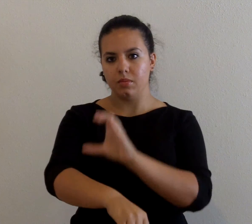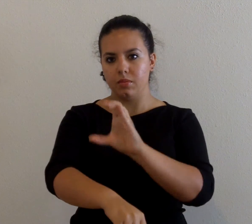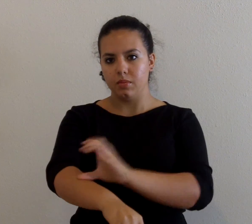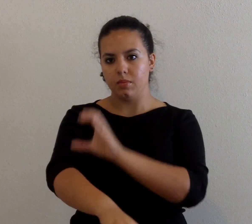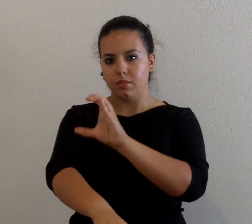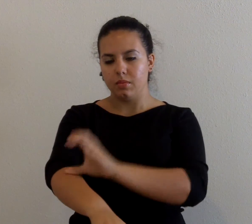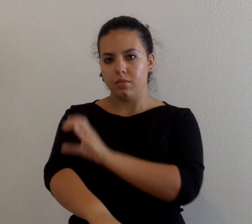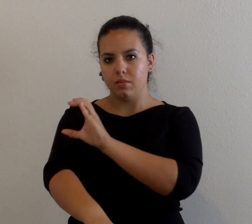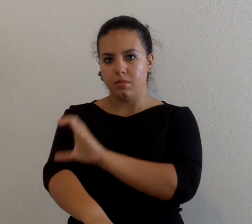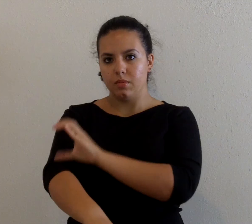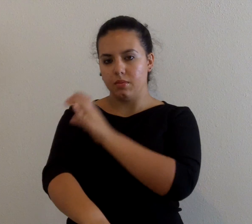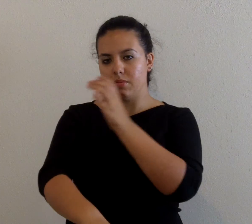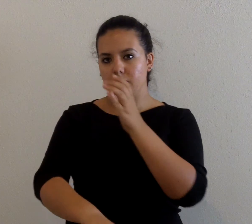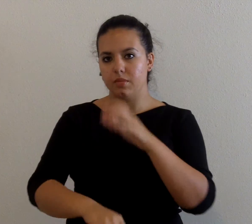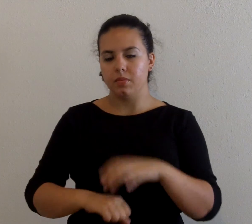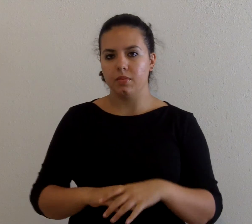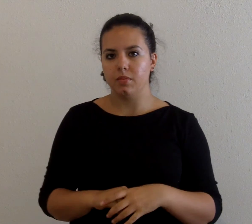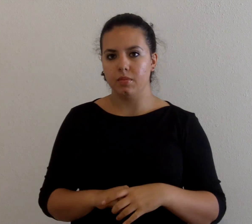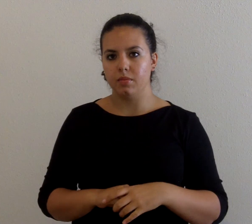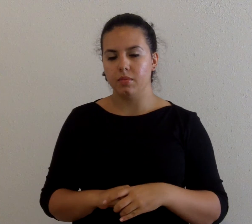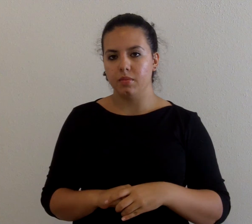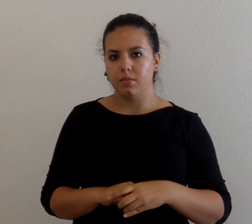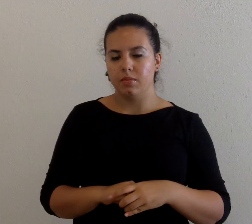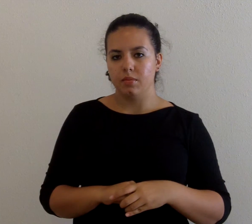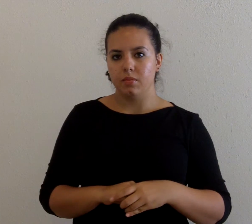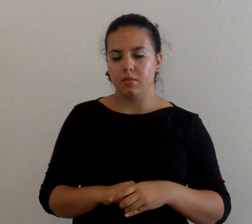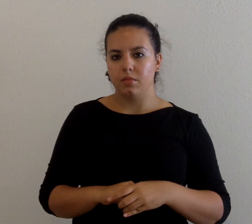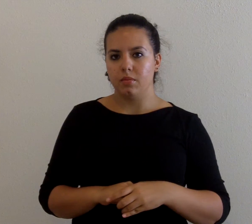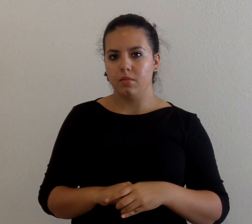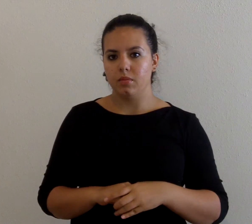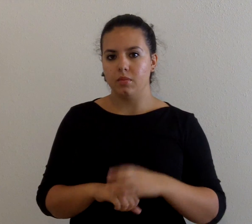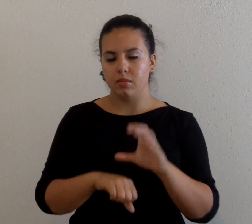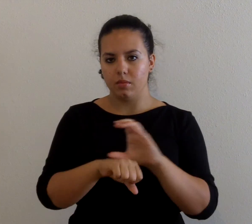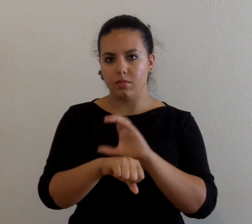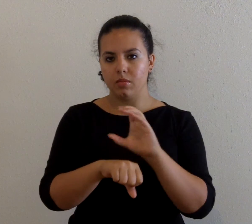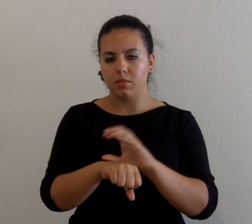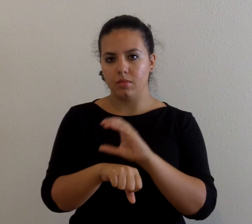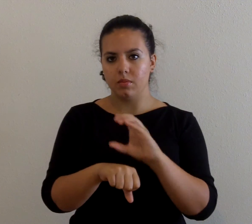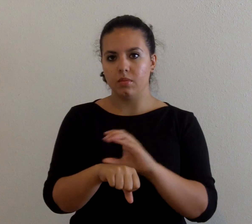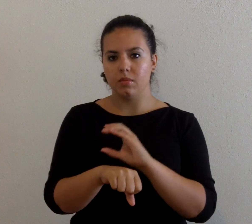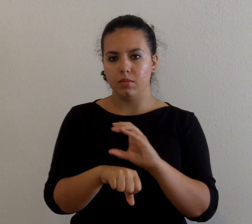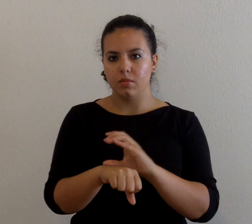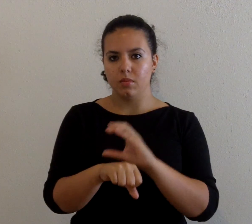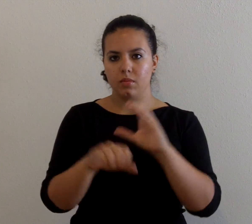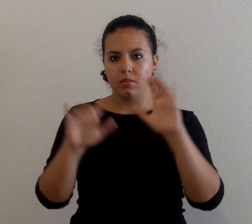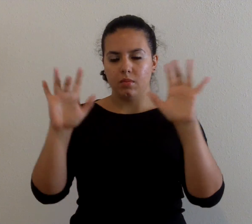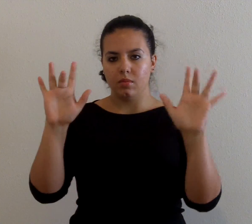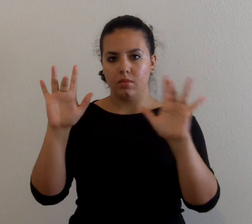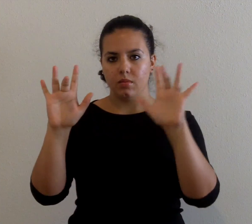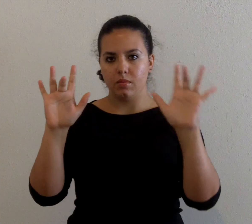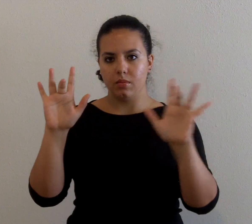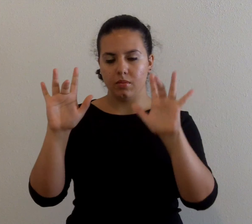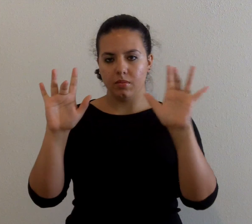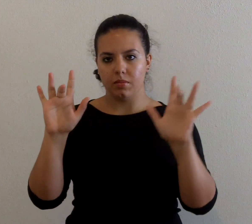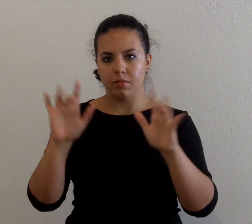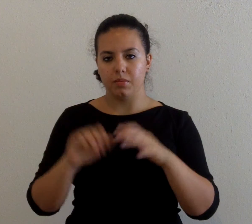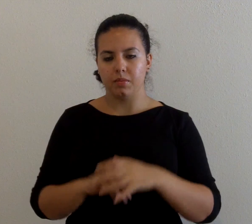up your arm for some reason. The most popular is this one or this one.